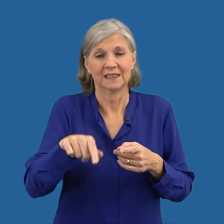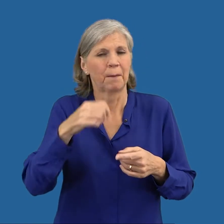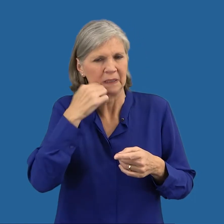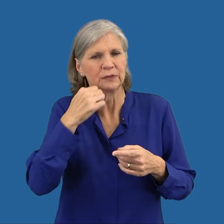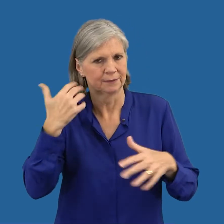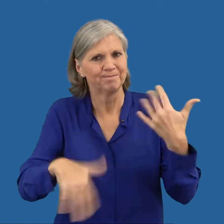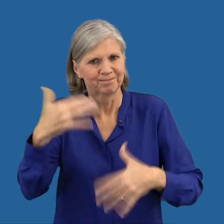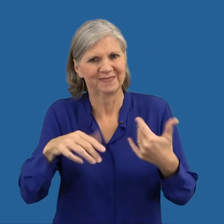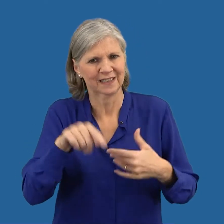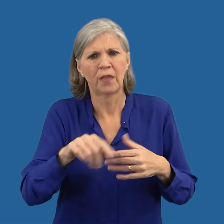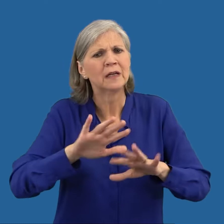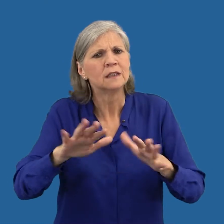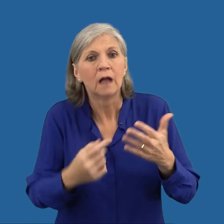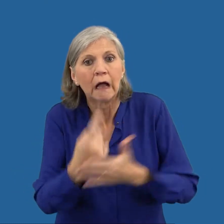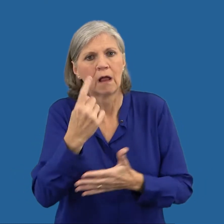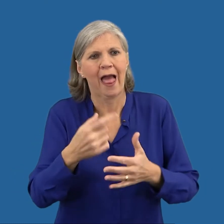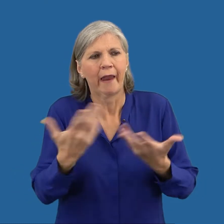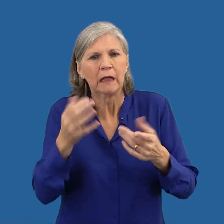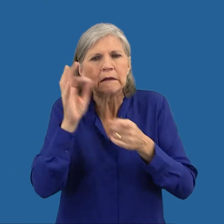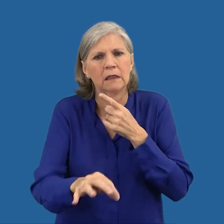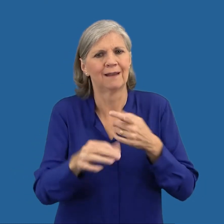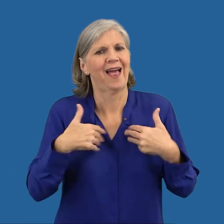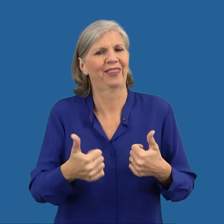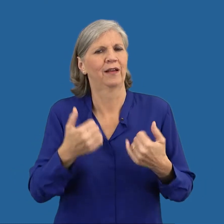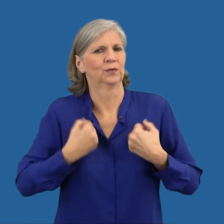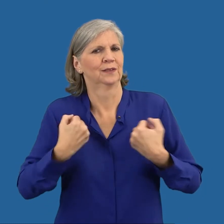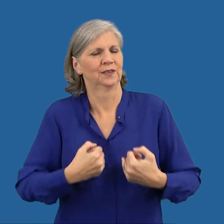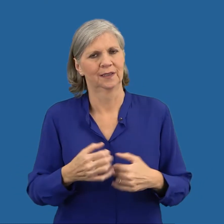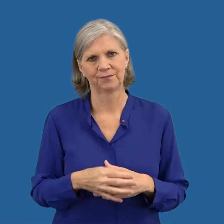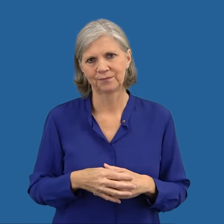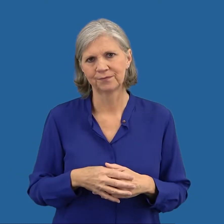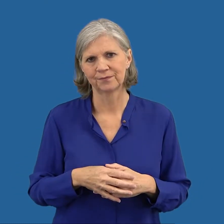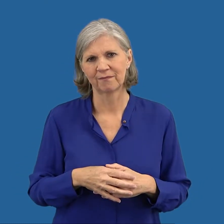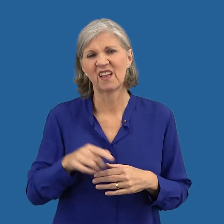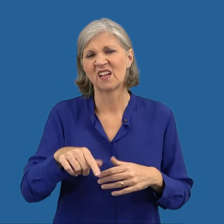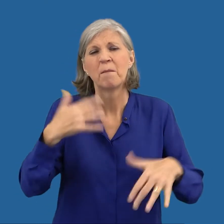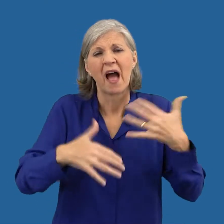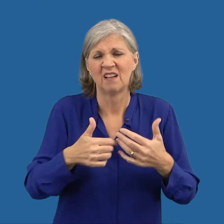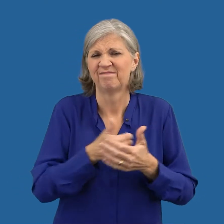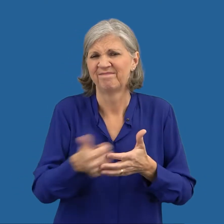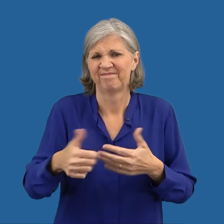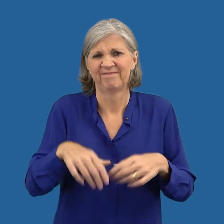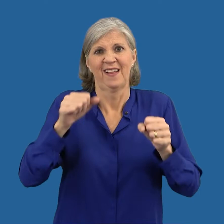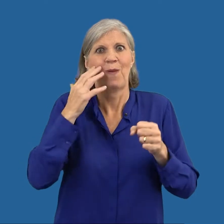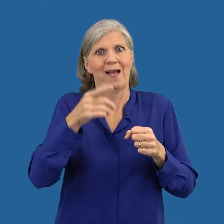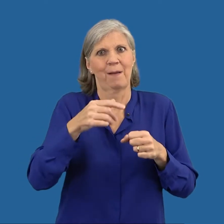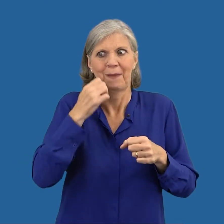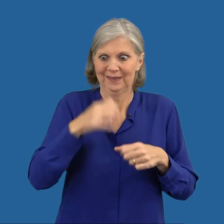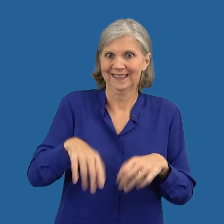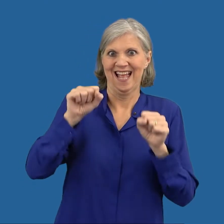Primary dysmenorrhea is period pain that isn't caused by any particular health condition. The pain usually begins when